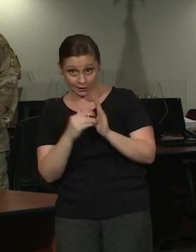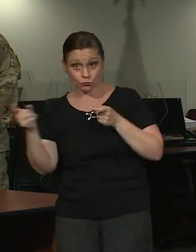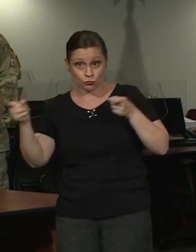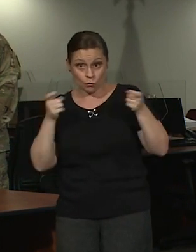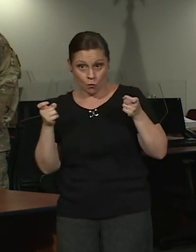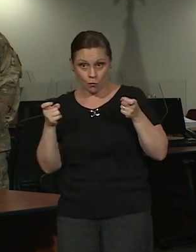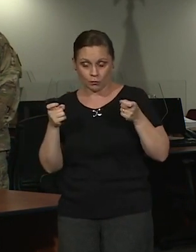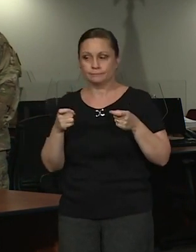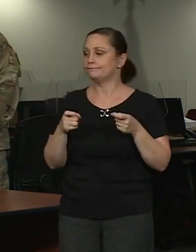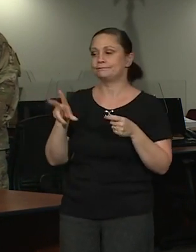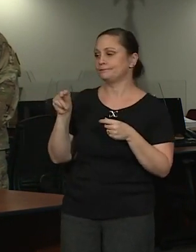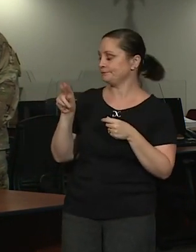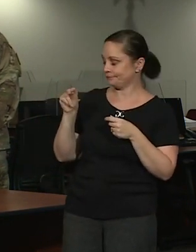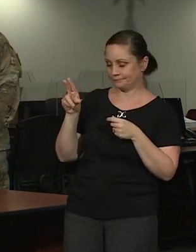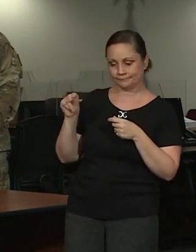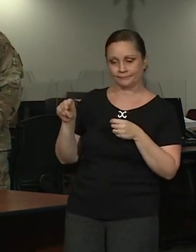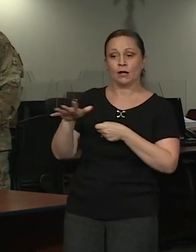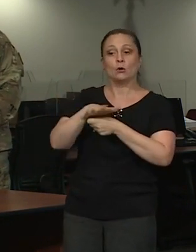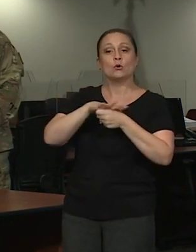local authorities have the